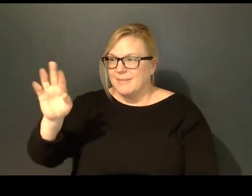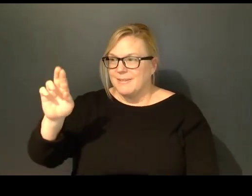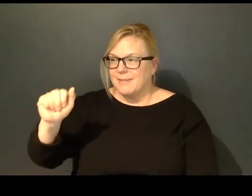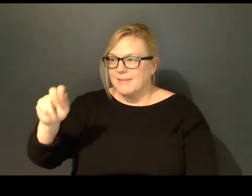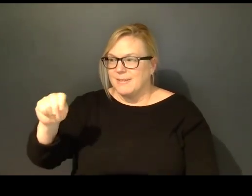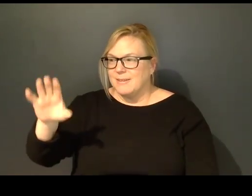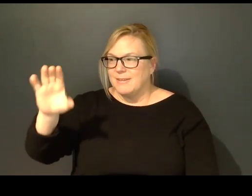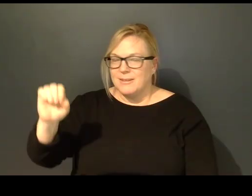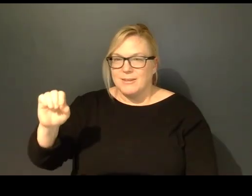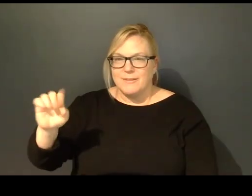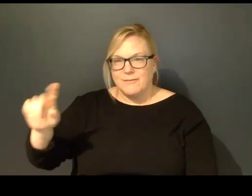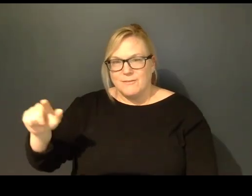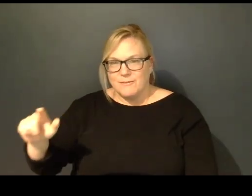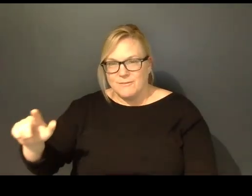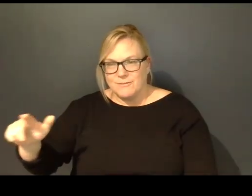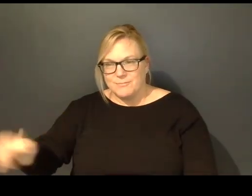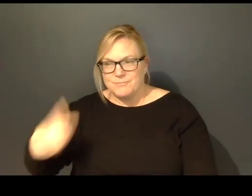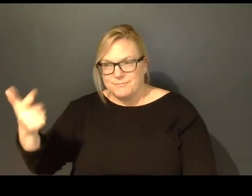default.